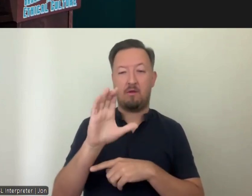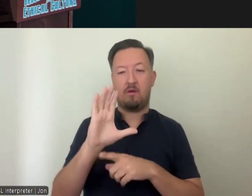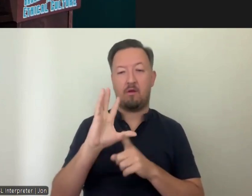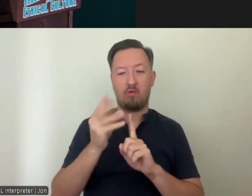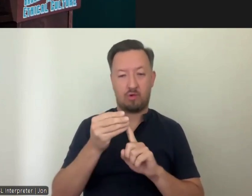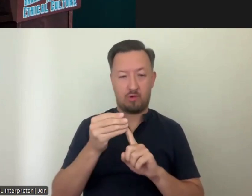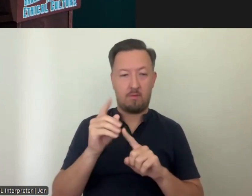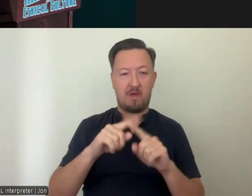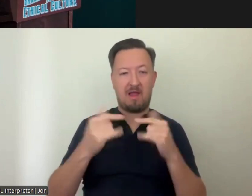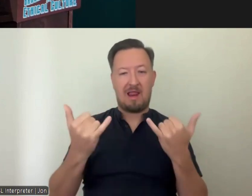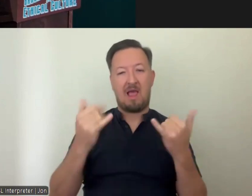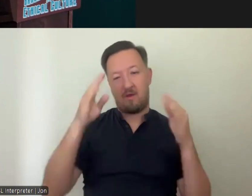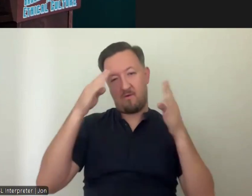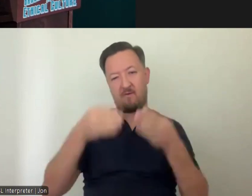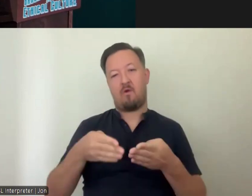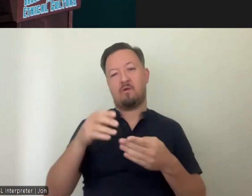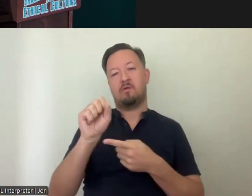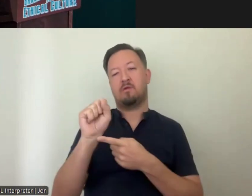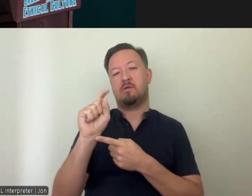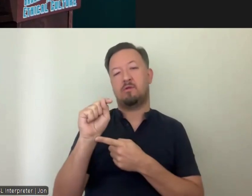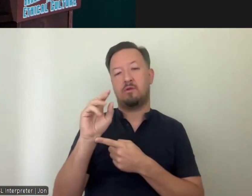water.